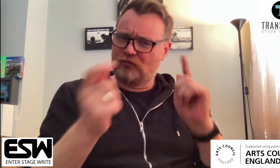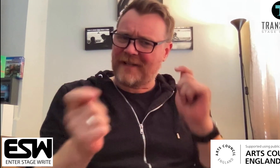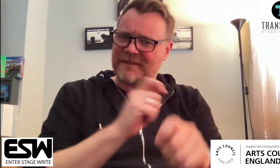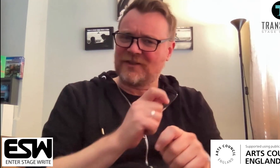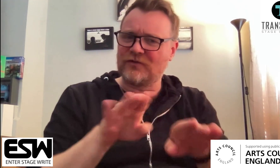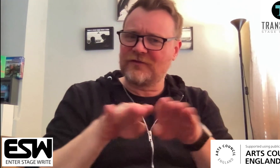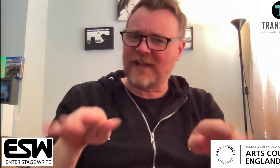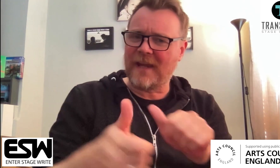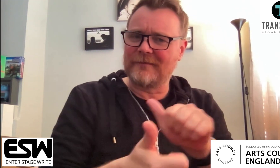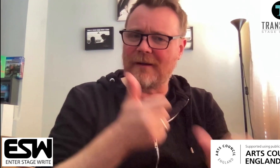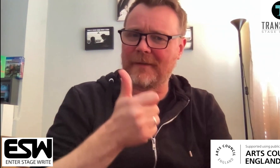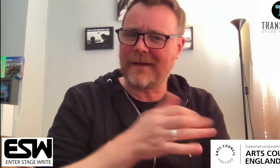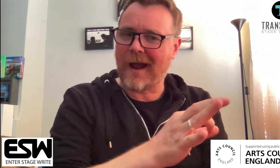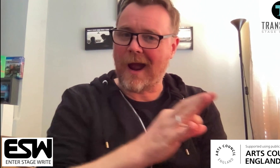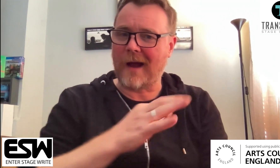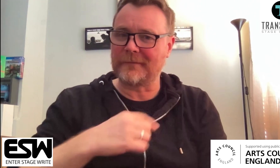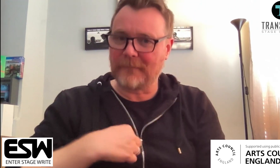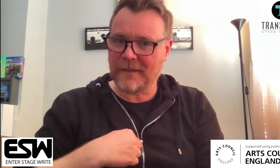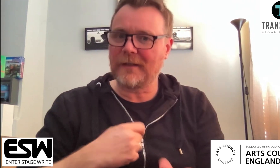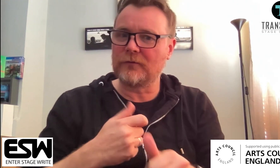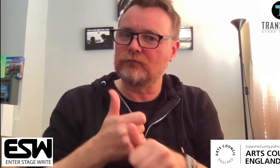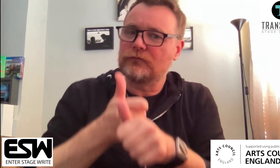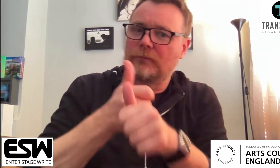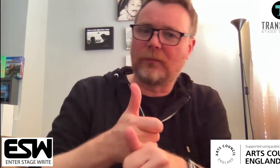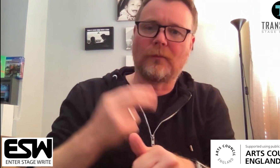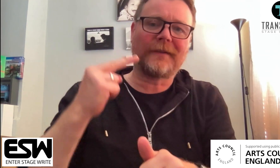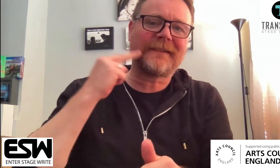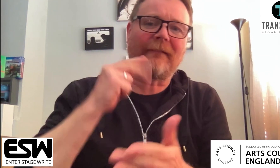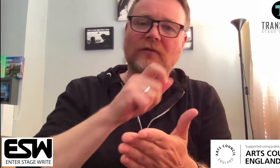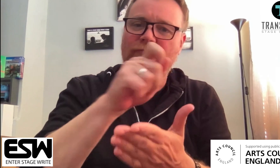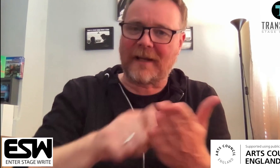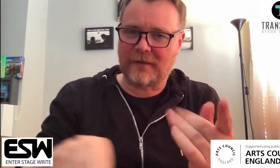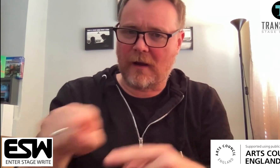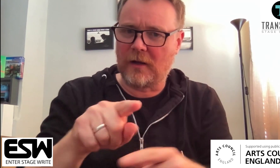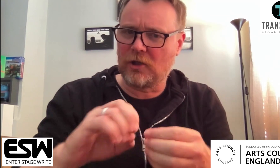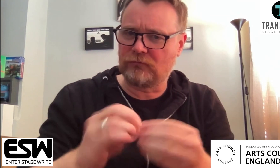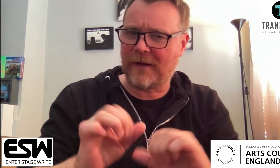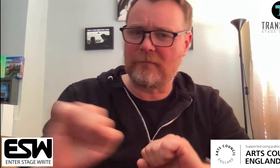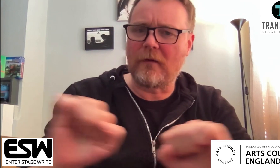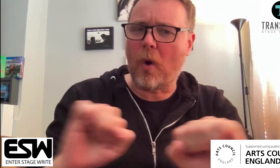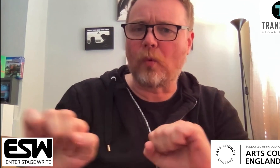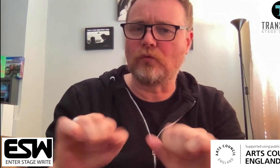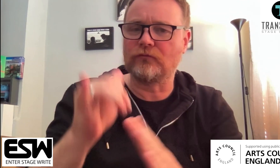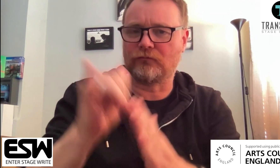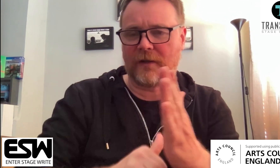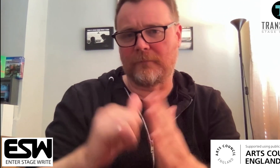So Transition Stage Company asked me to support deaf writers to create their own